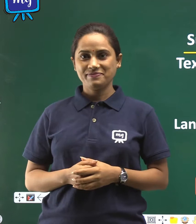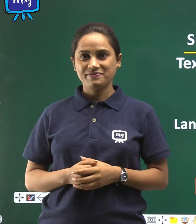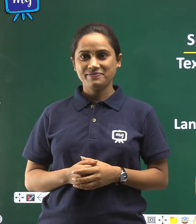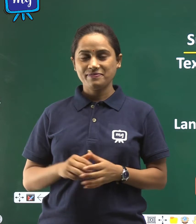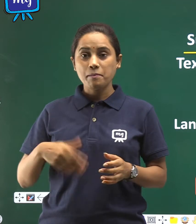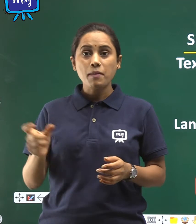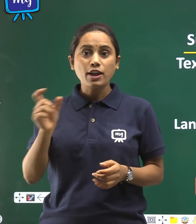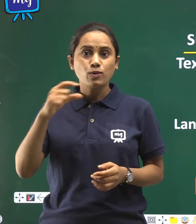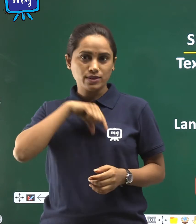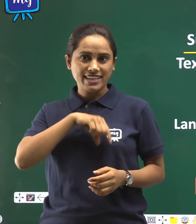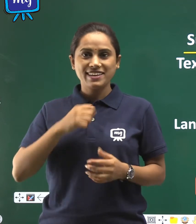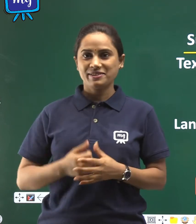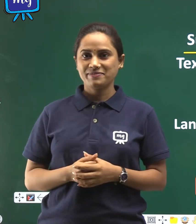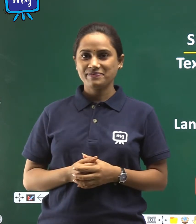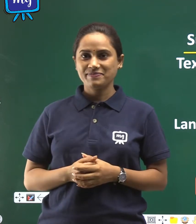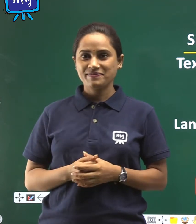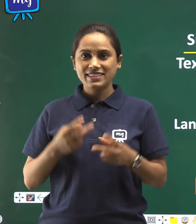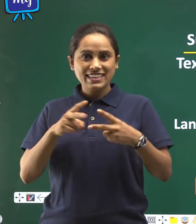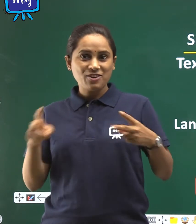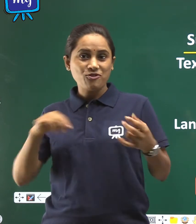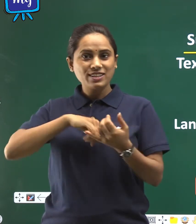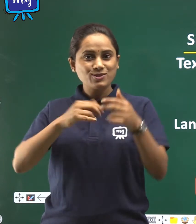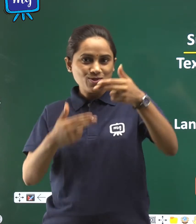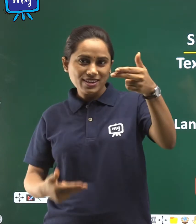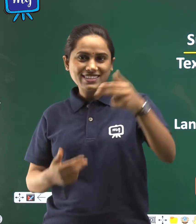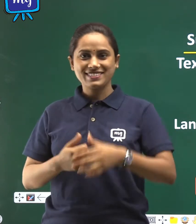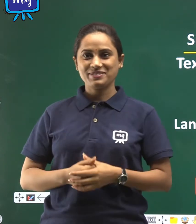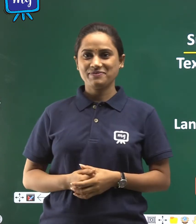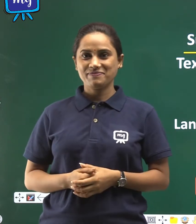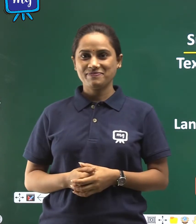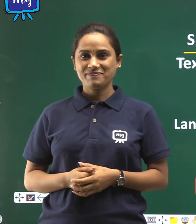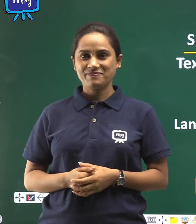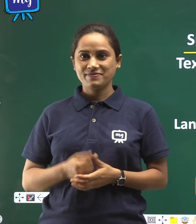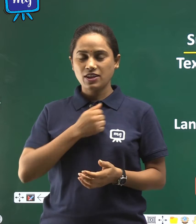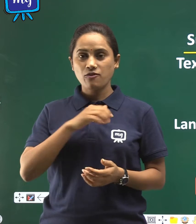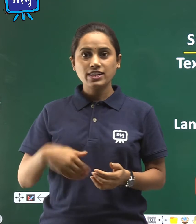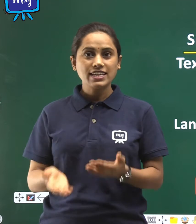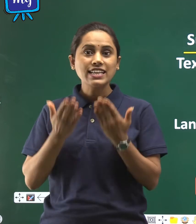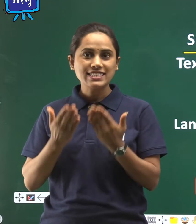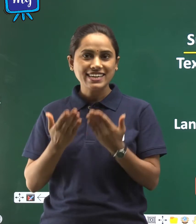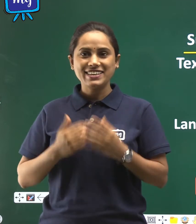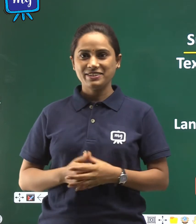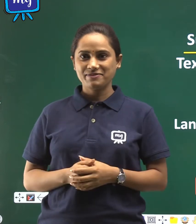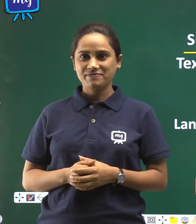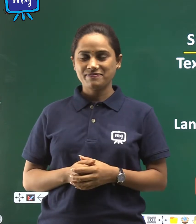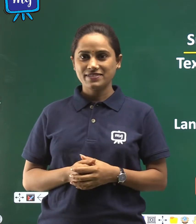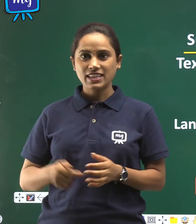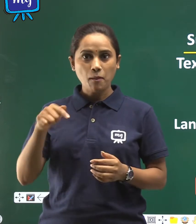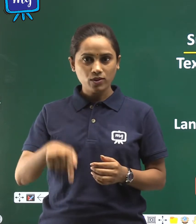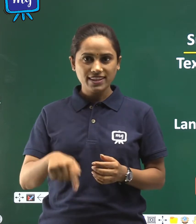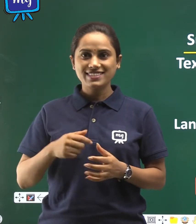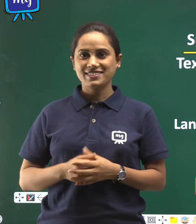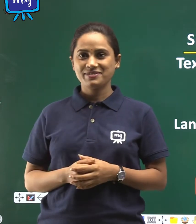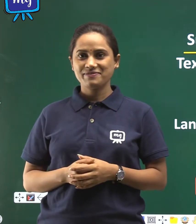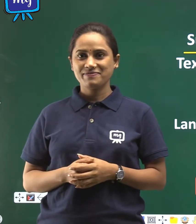by using different stories. We shall study about